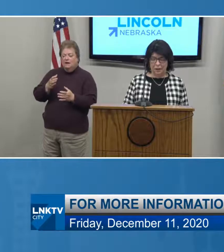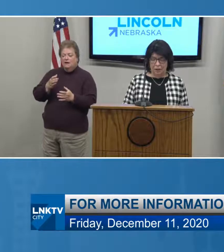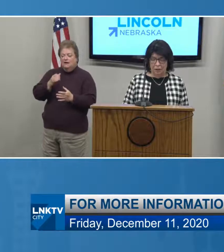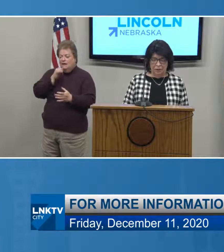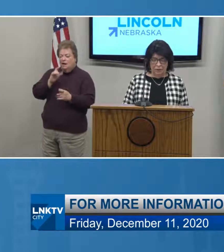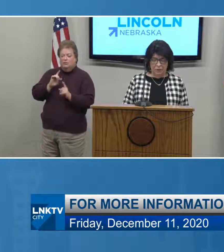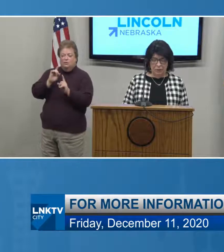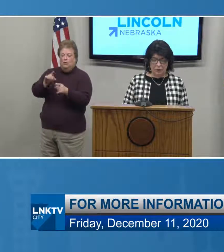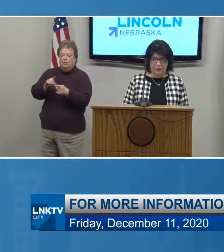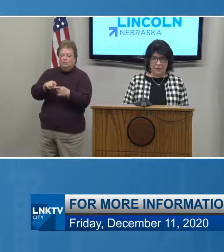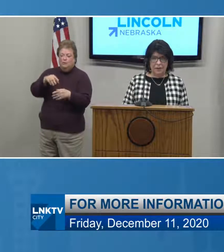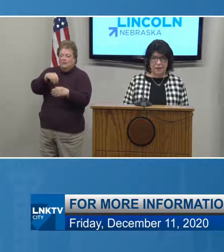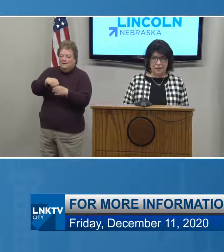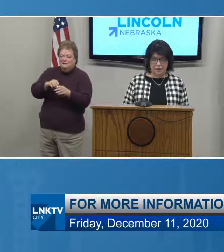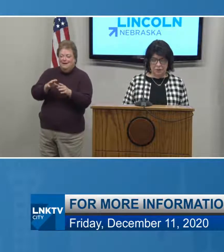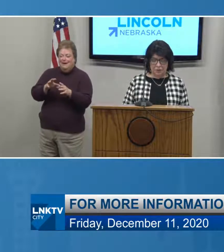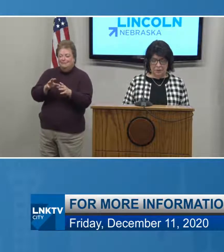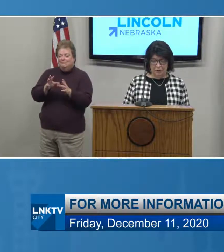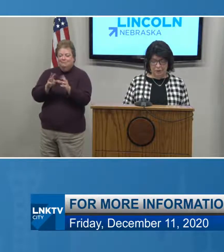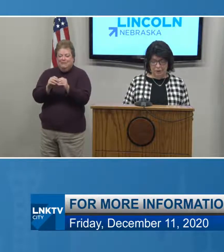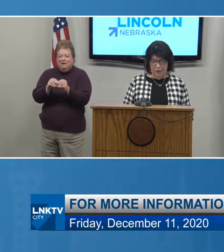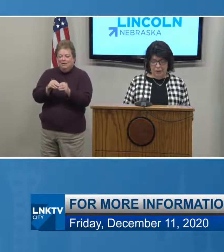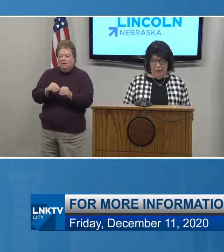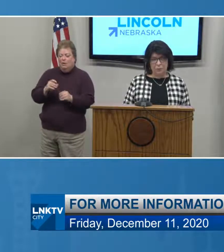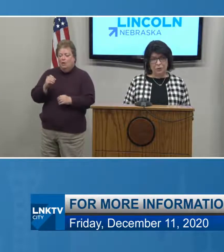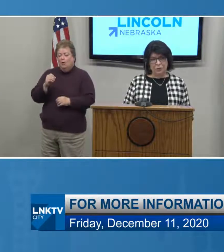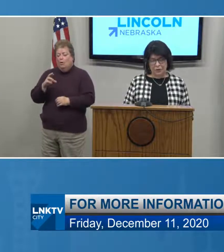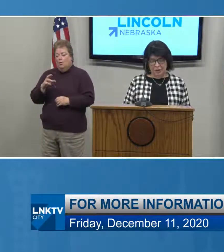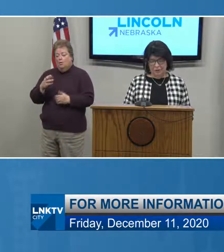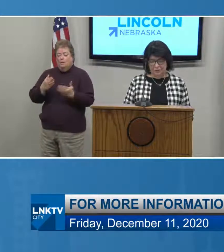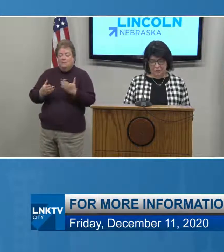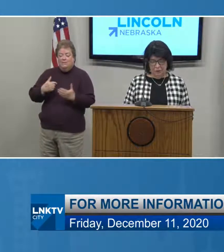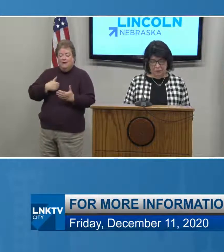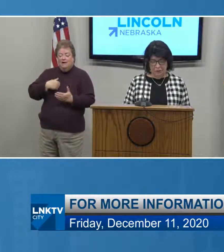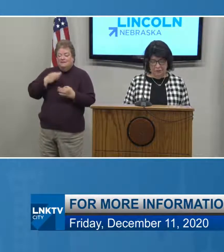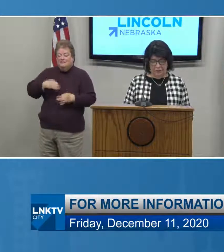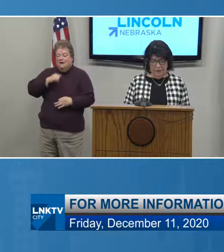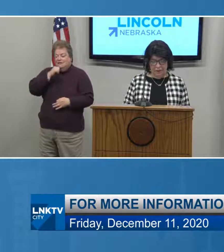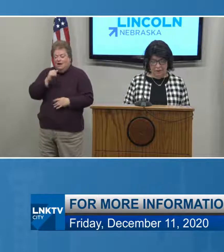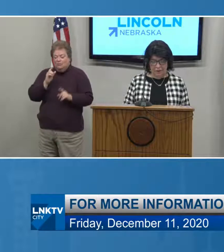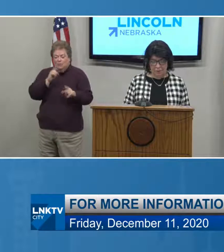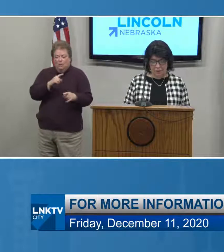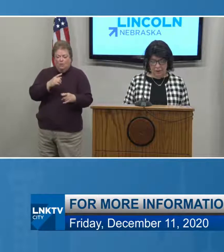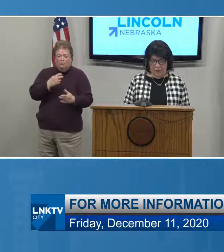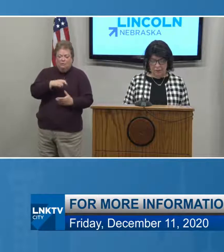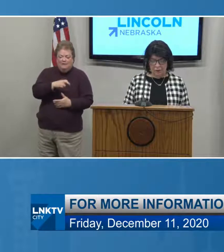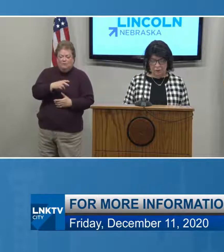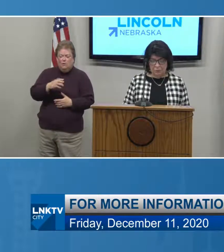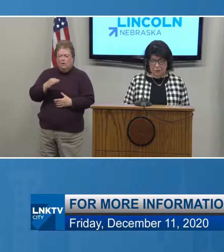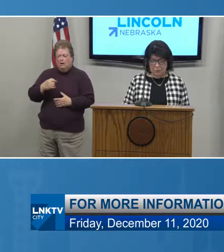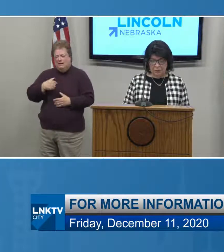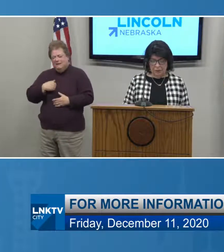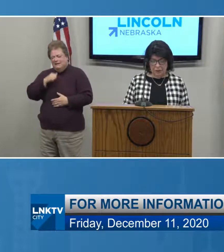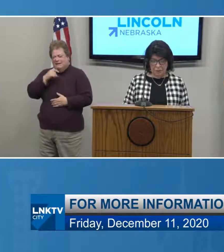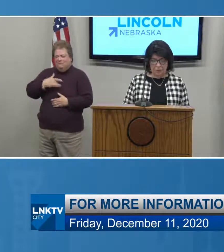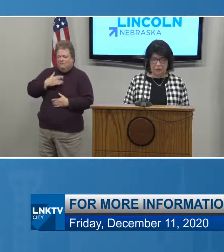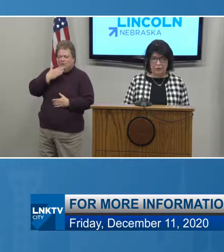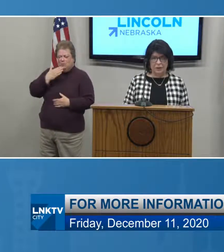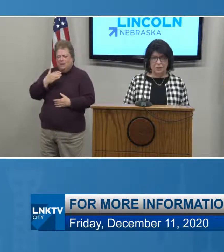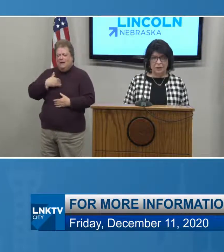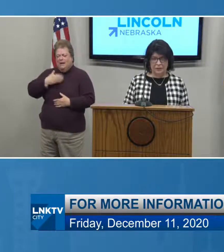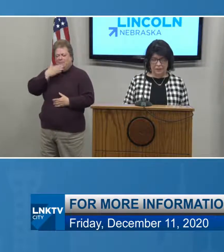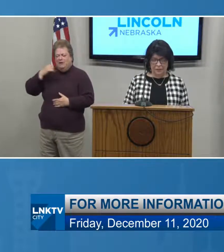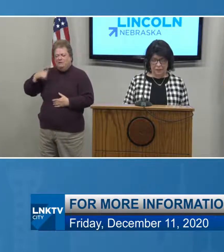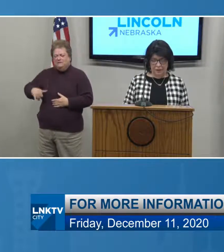gathering, or someone deciding not to travel. A person doesn't feel well staying home. Please remember that your